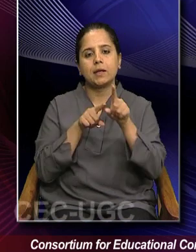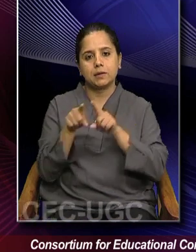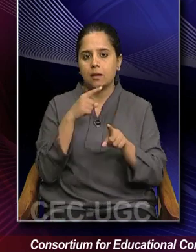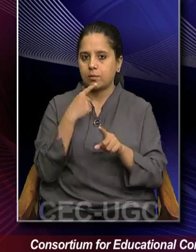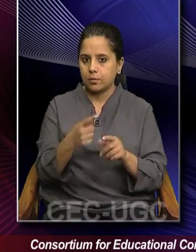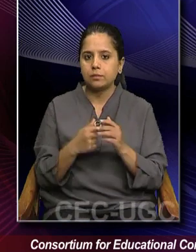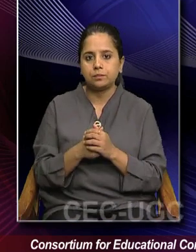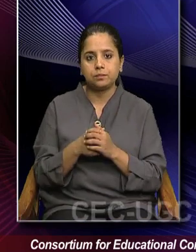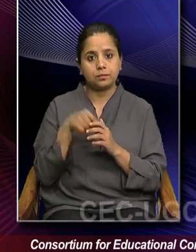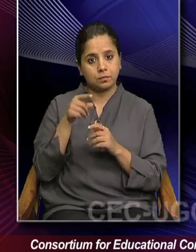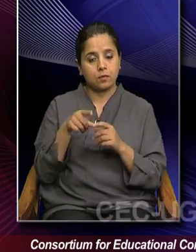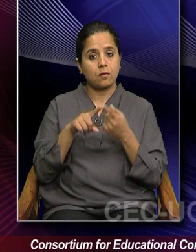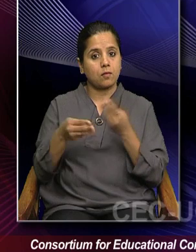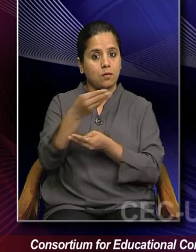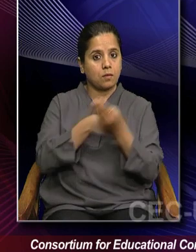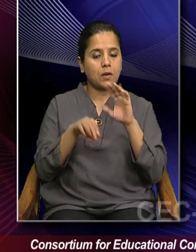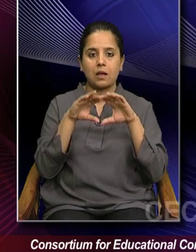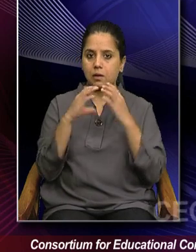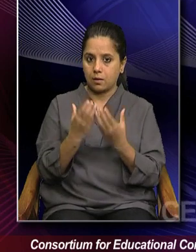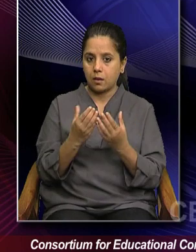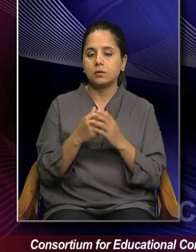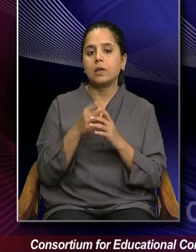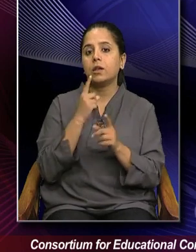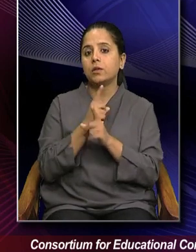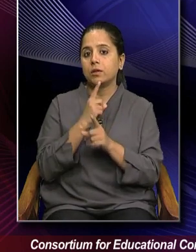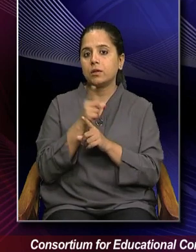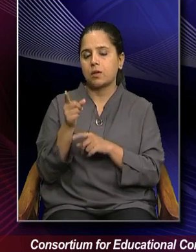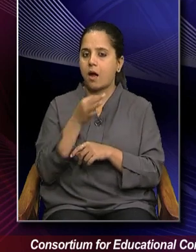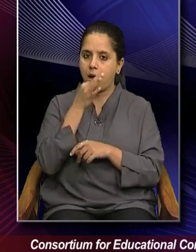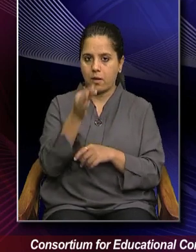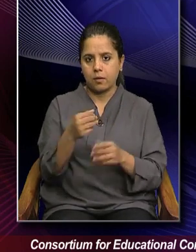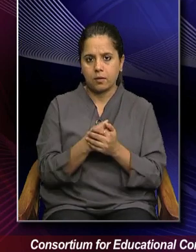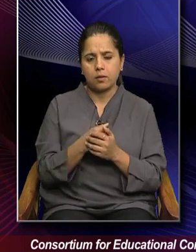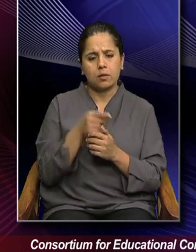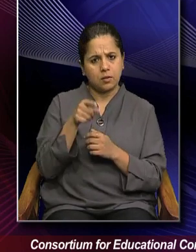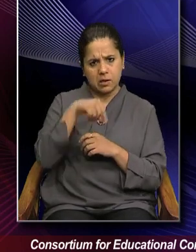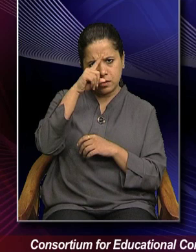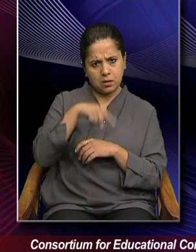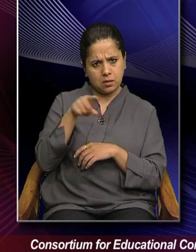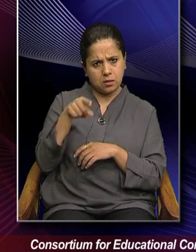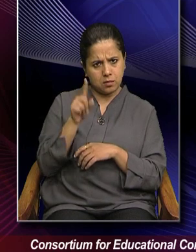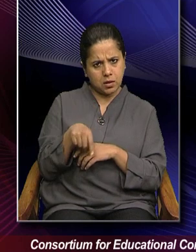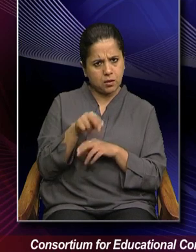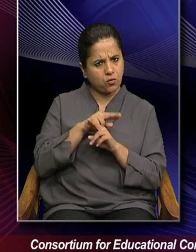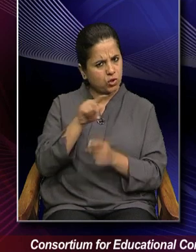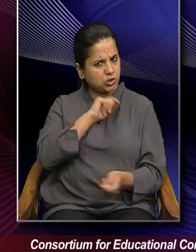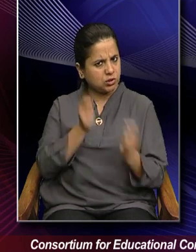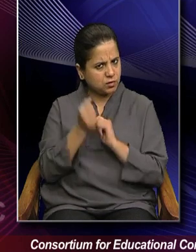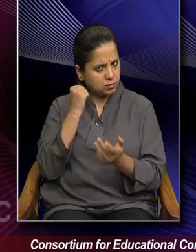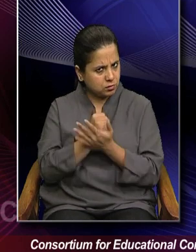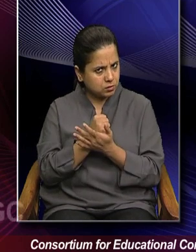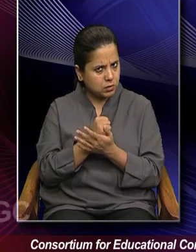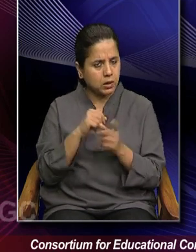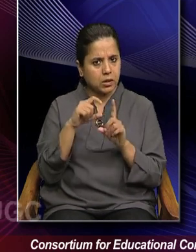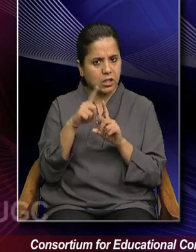example, in an economics class, the teacher asks, should India shift completely to a